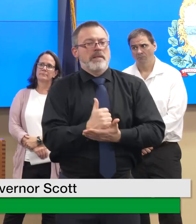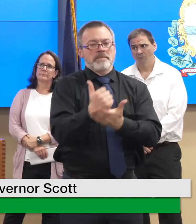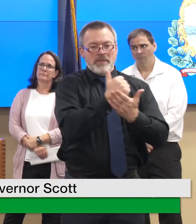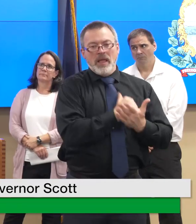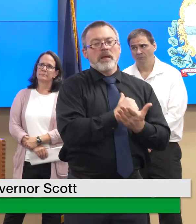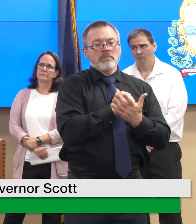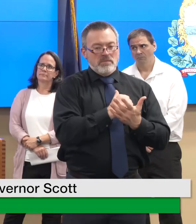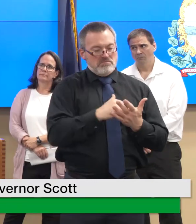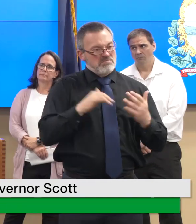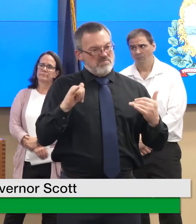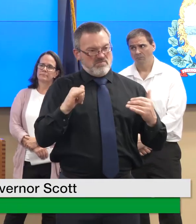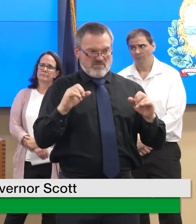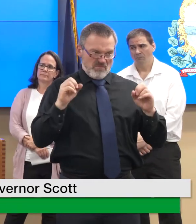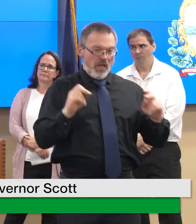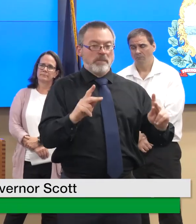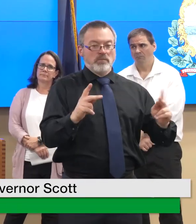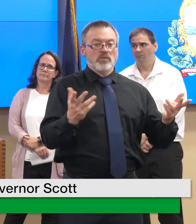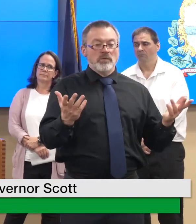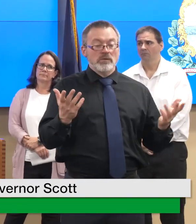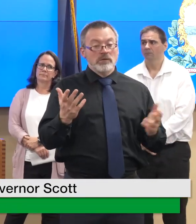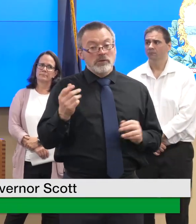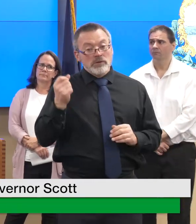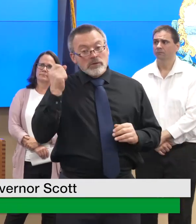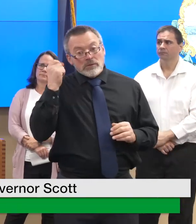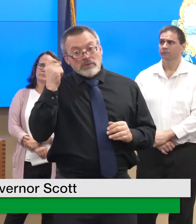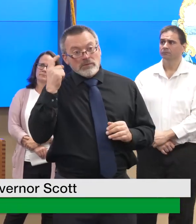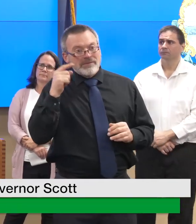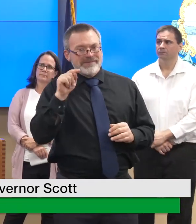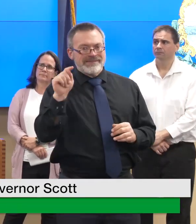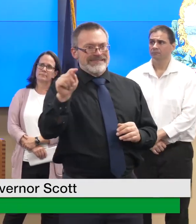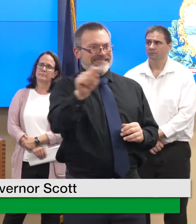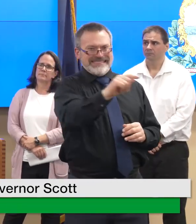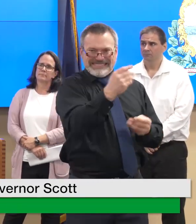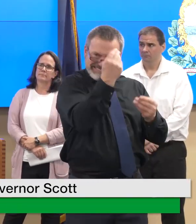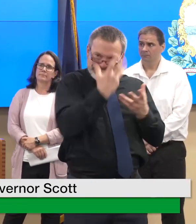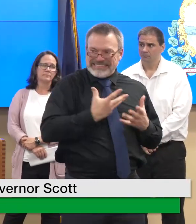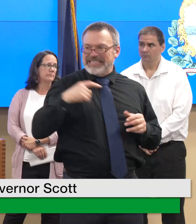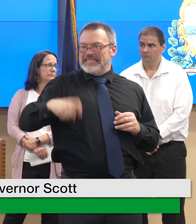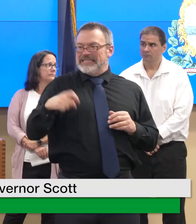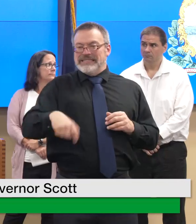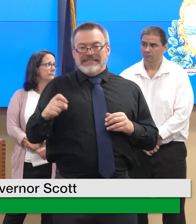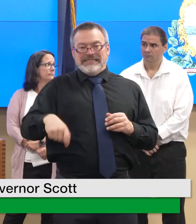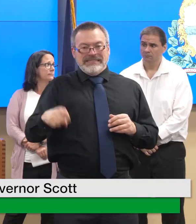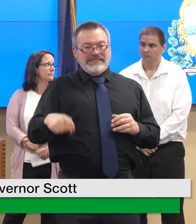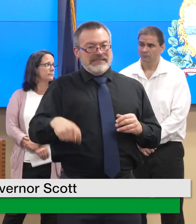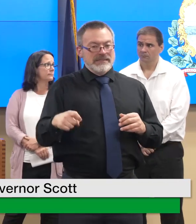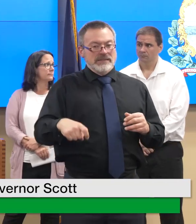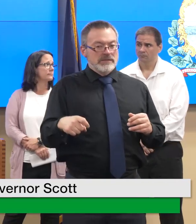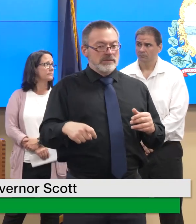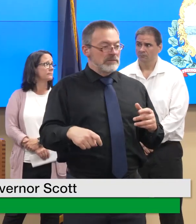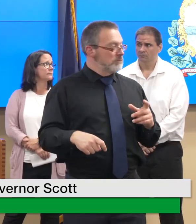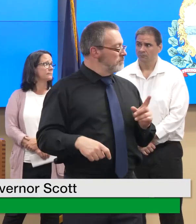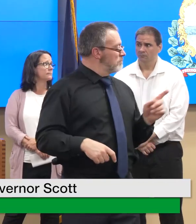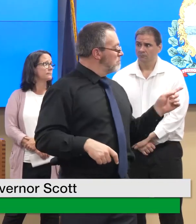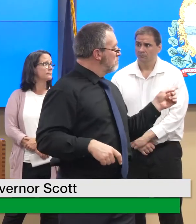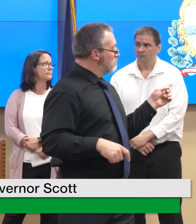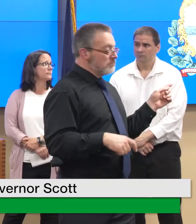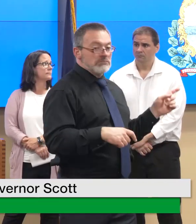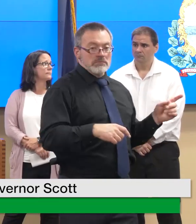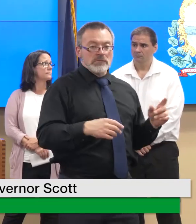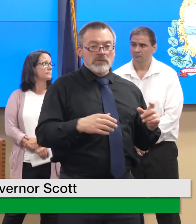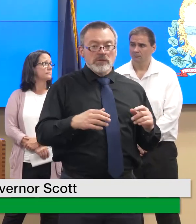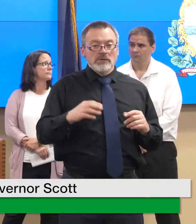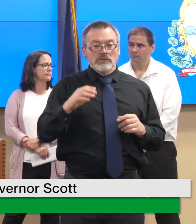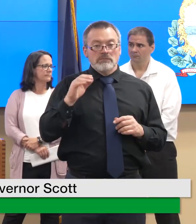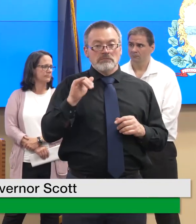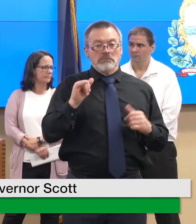to, but we have to know about it as well. So I might ask Doug Farnham, our Chief